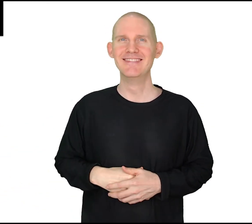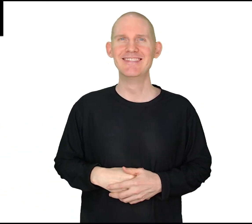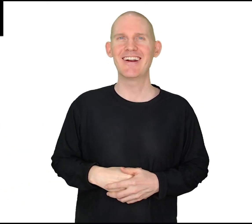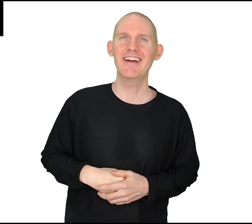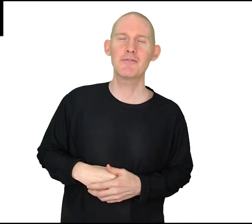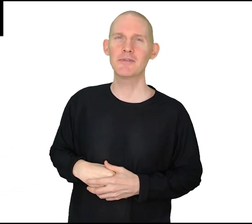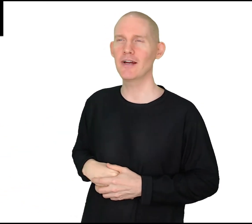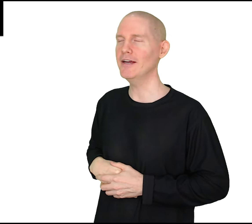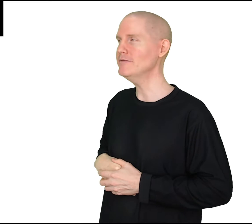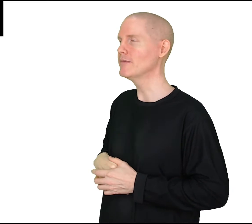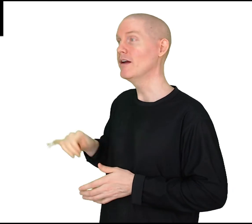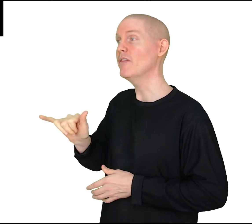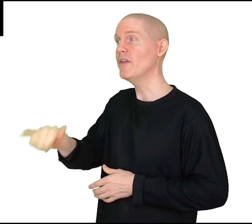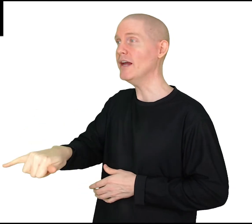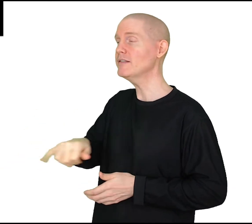All right, from the side, that.